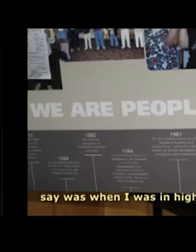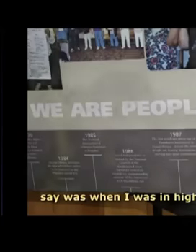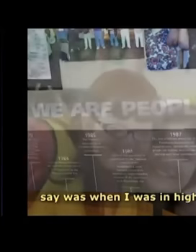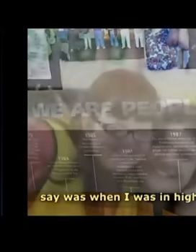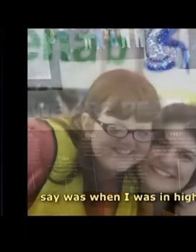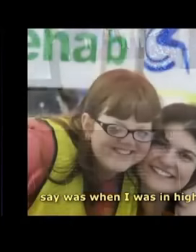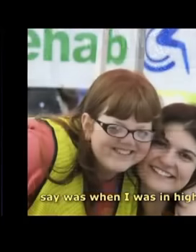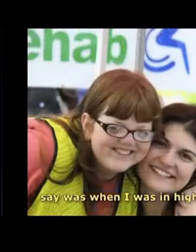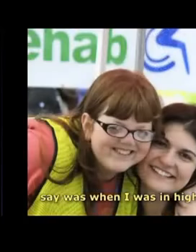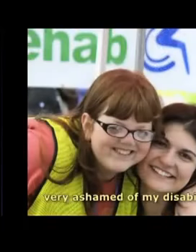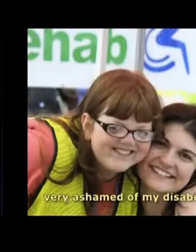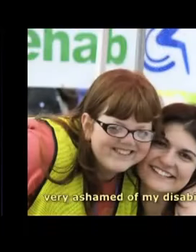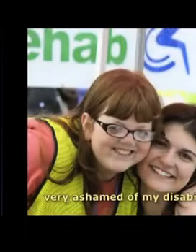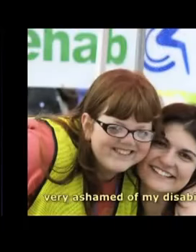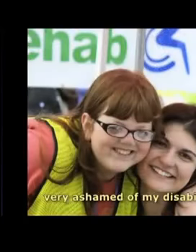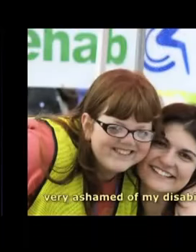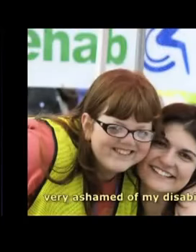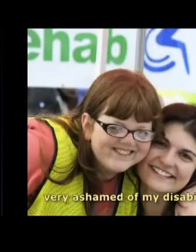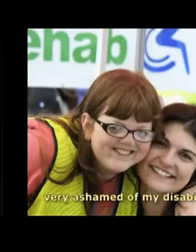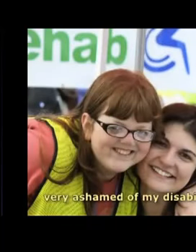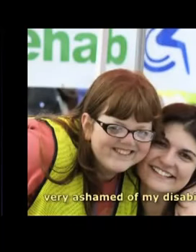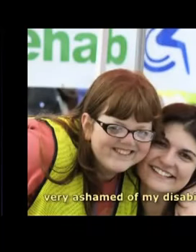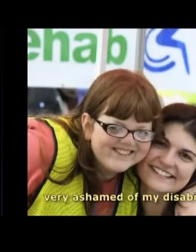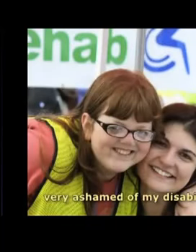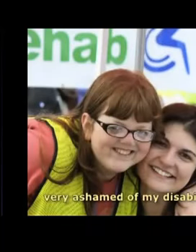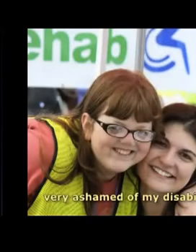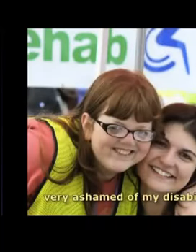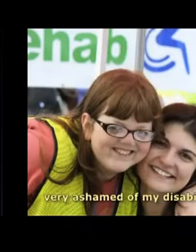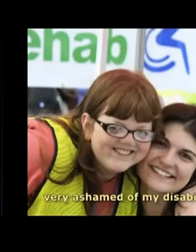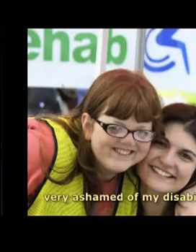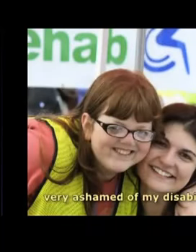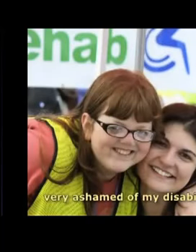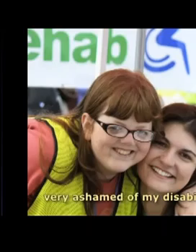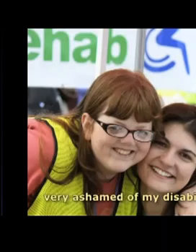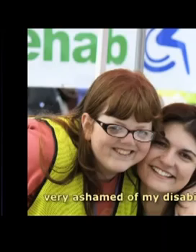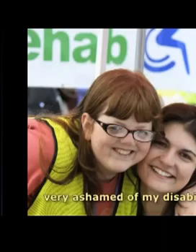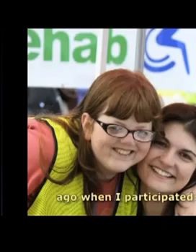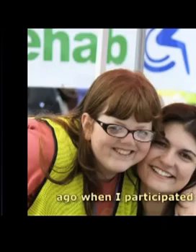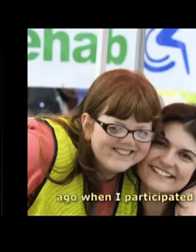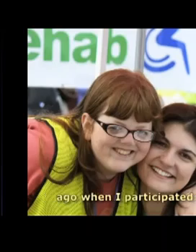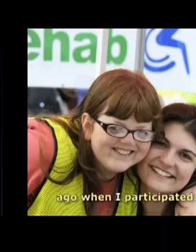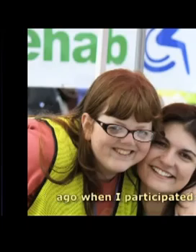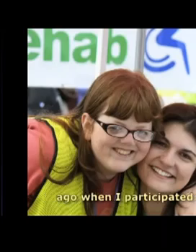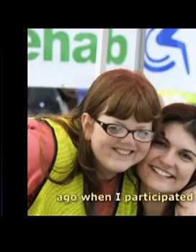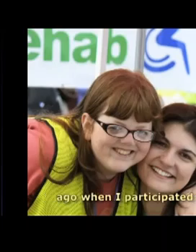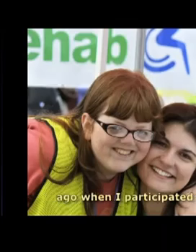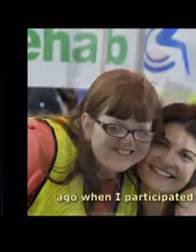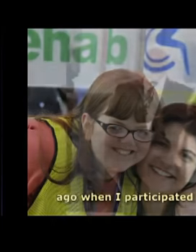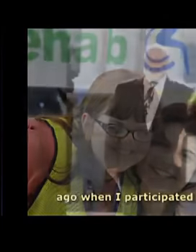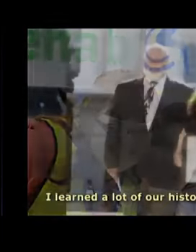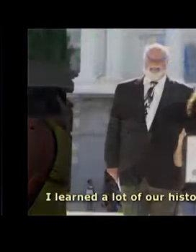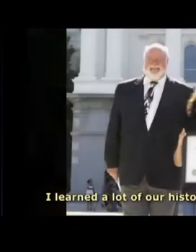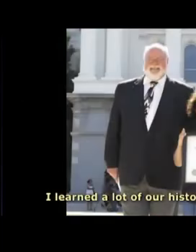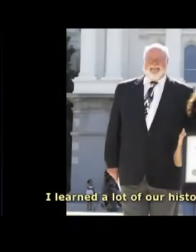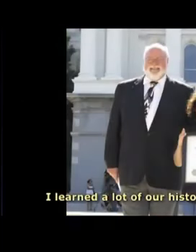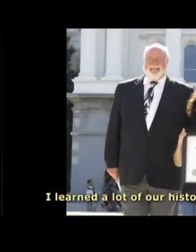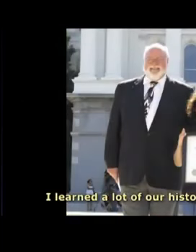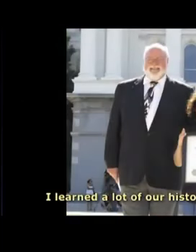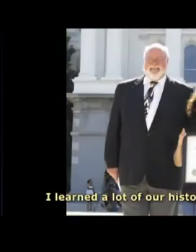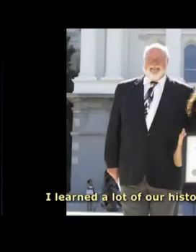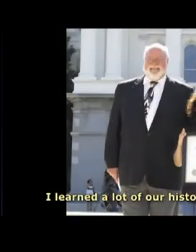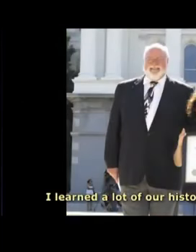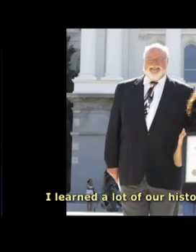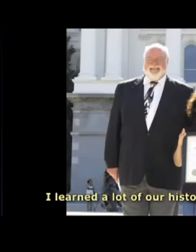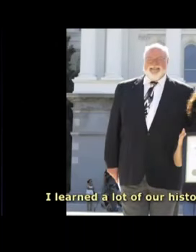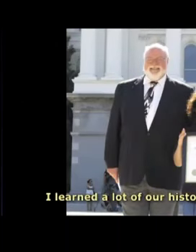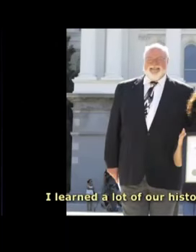high school, I would be very ashamed of my disability. And 2 years ago when I participated in YLab as a staff,